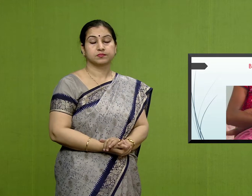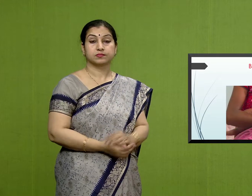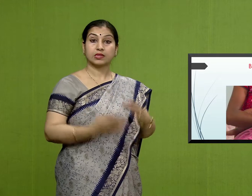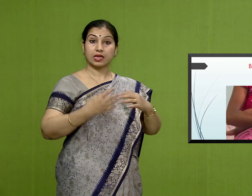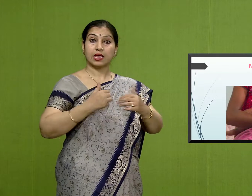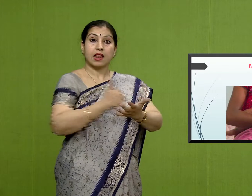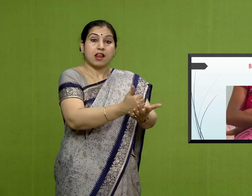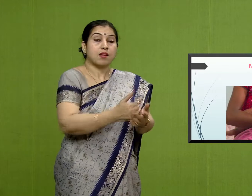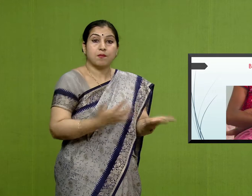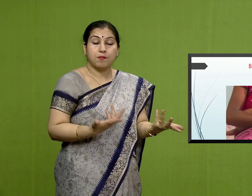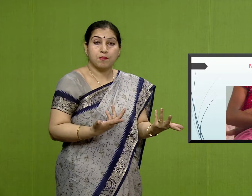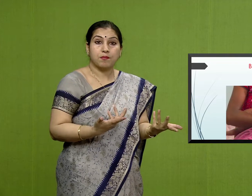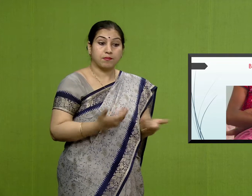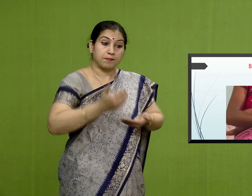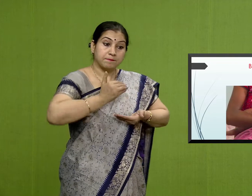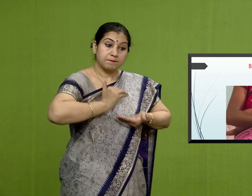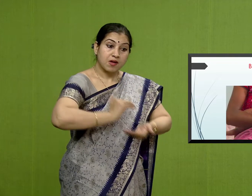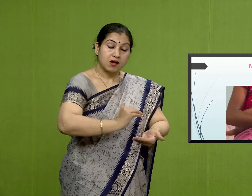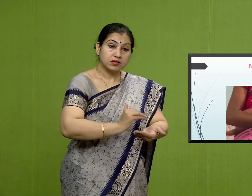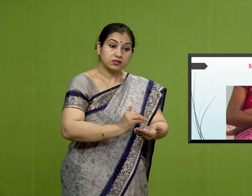Helps in birth spacing.